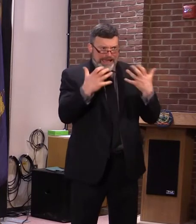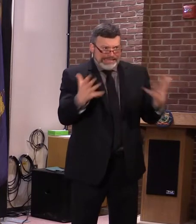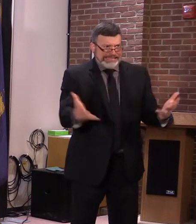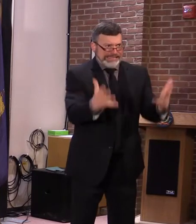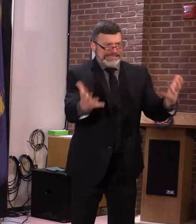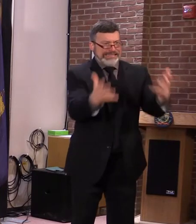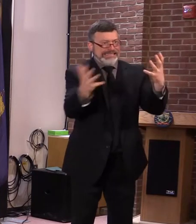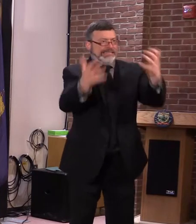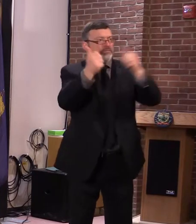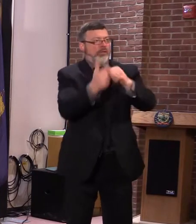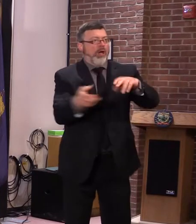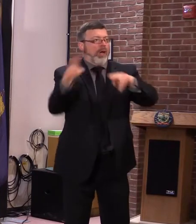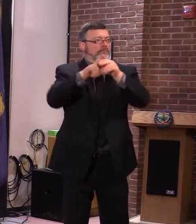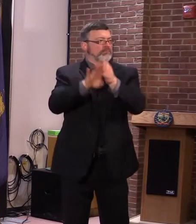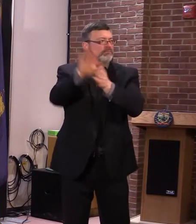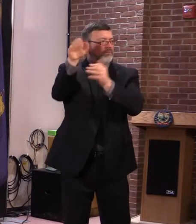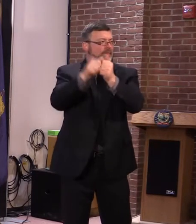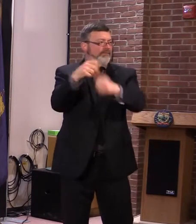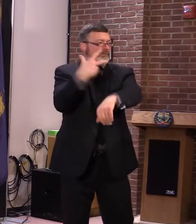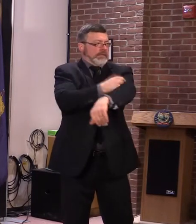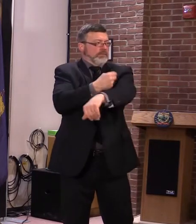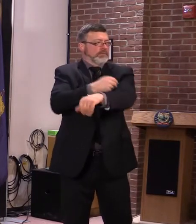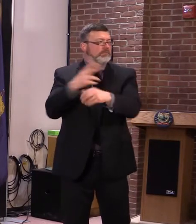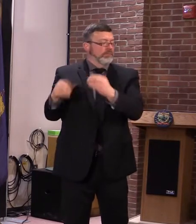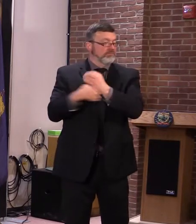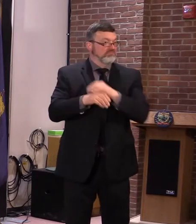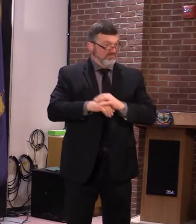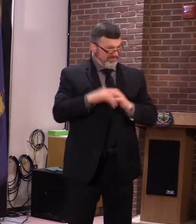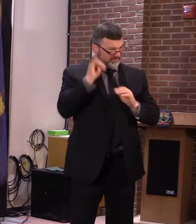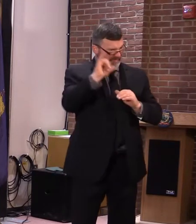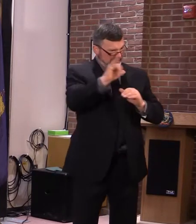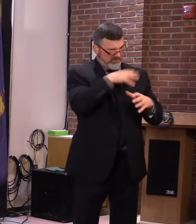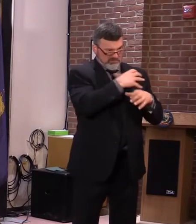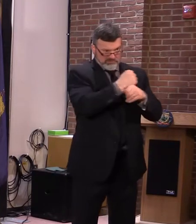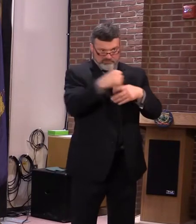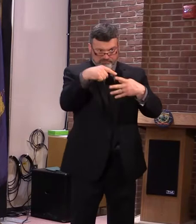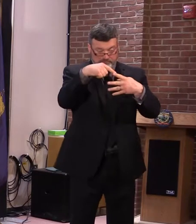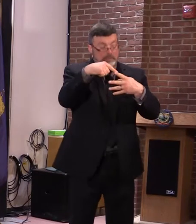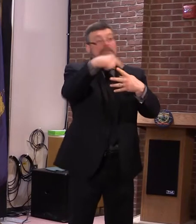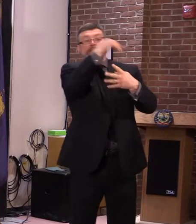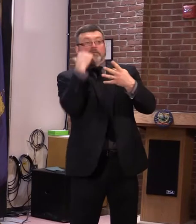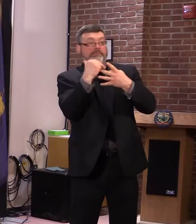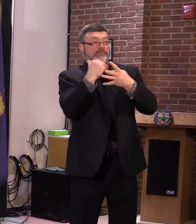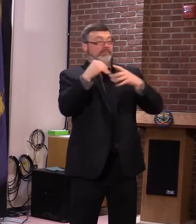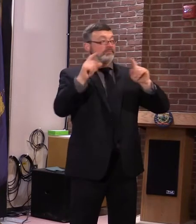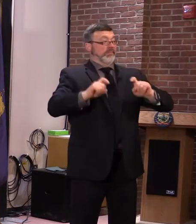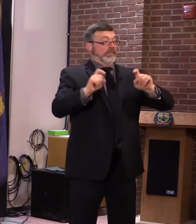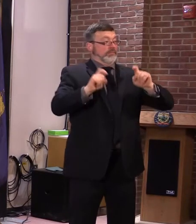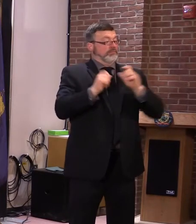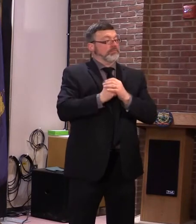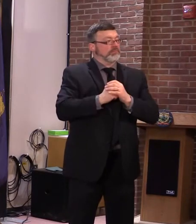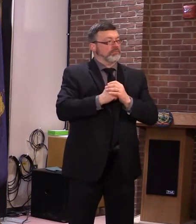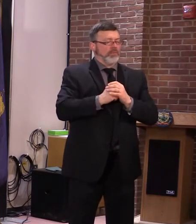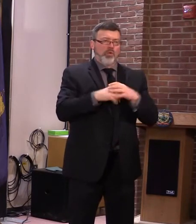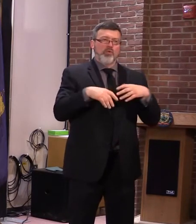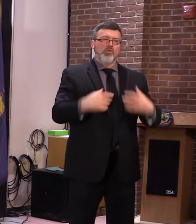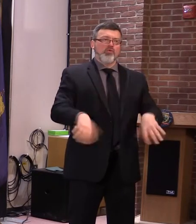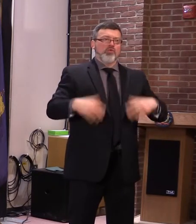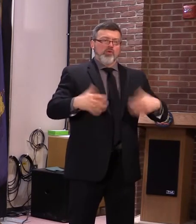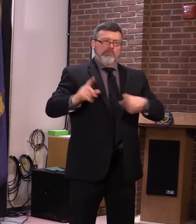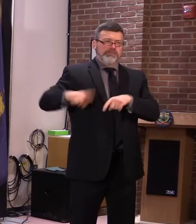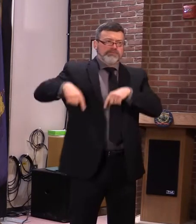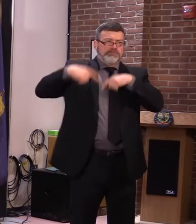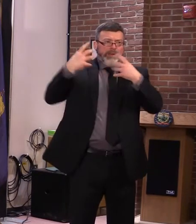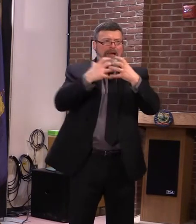Testing is an area where we've had significant effort. We have evolved our testing strategy that, in addition to offering